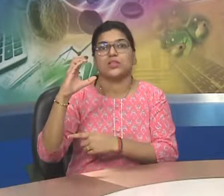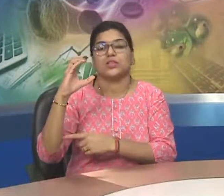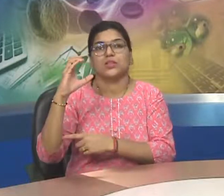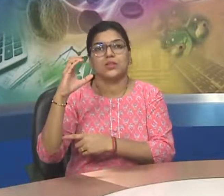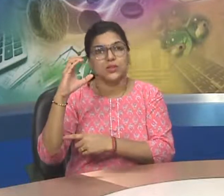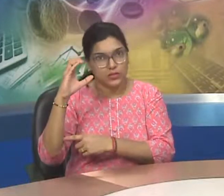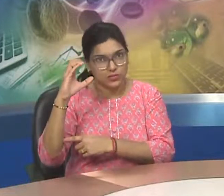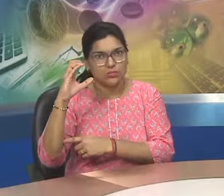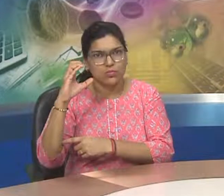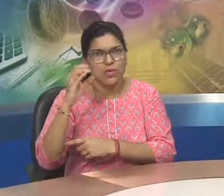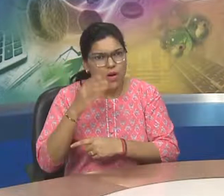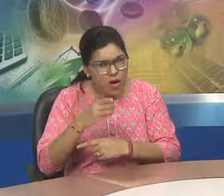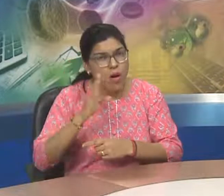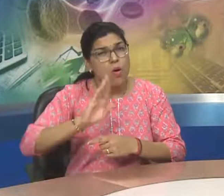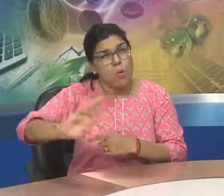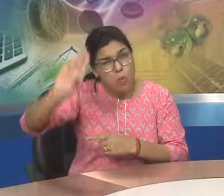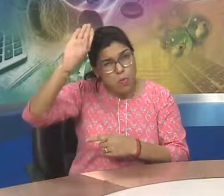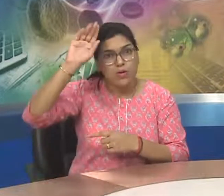of Earth is